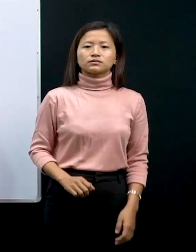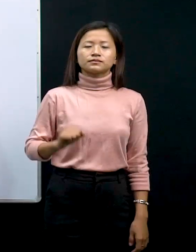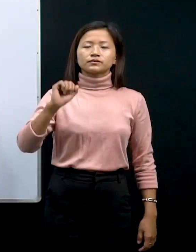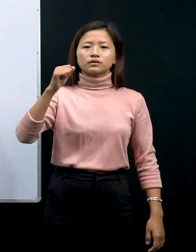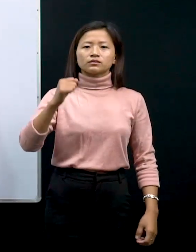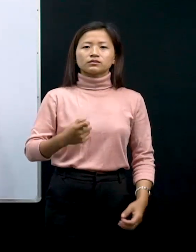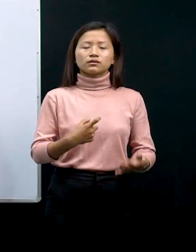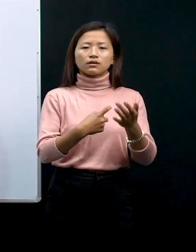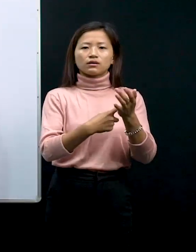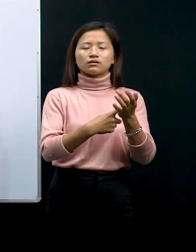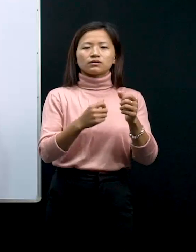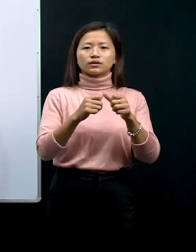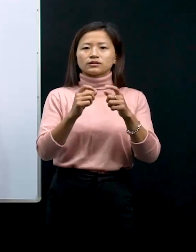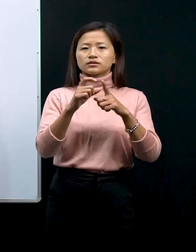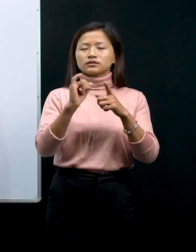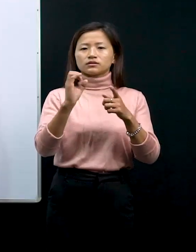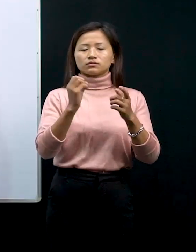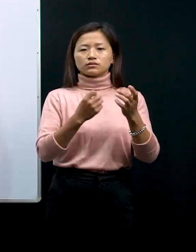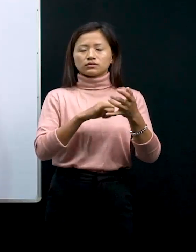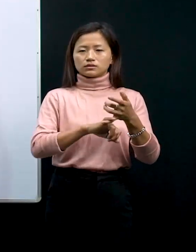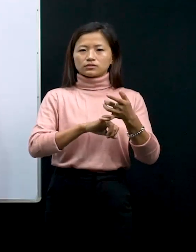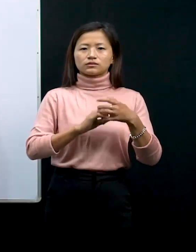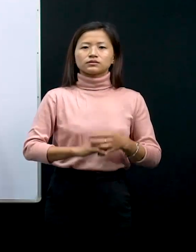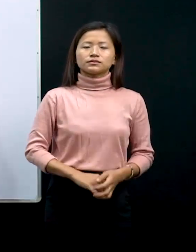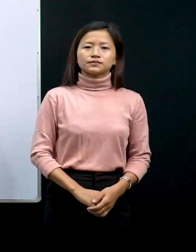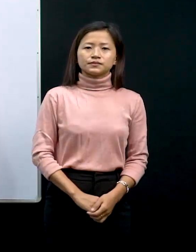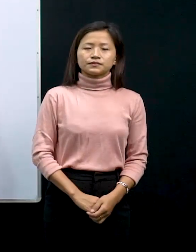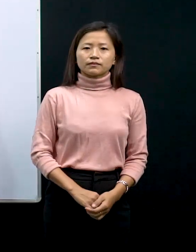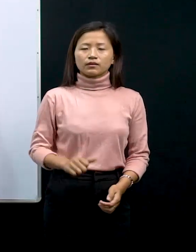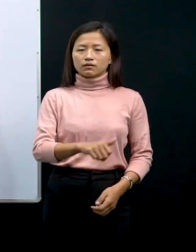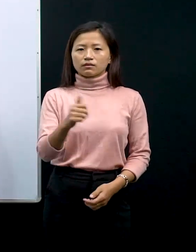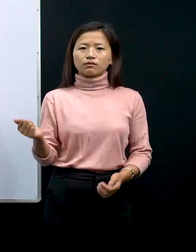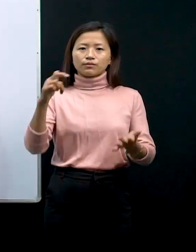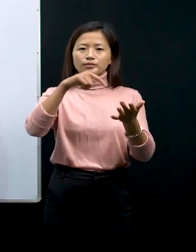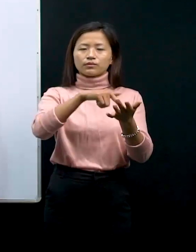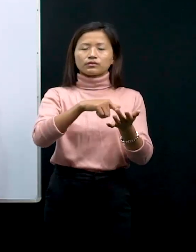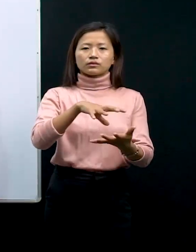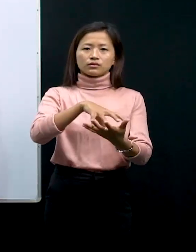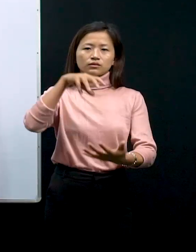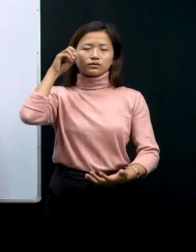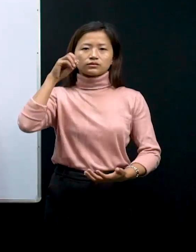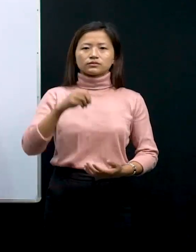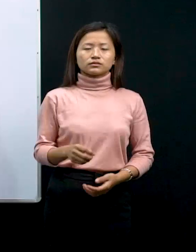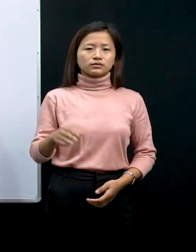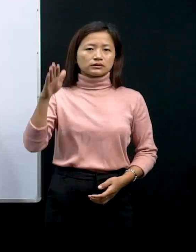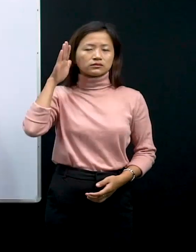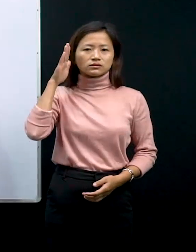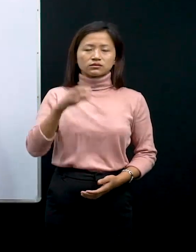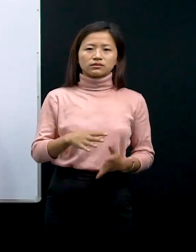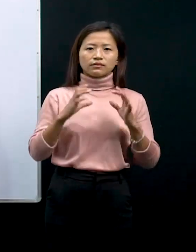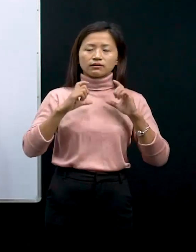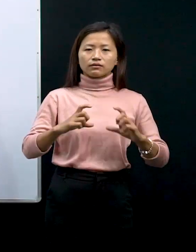this is also radius. Clear? Now, another point we are going to learn, listen carefully, okay? Another point we are going to